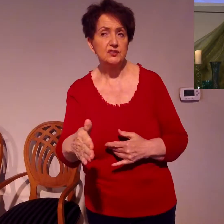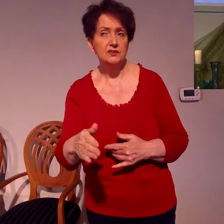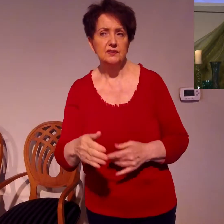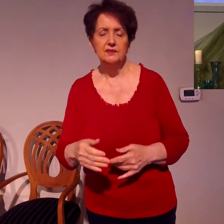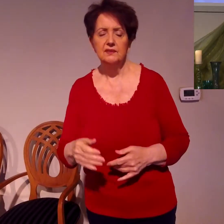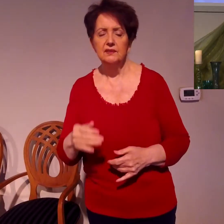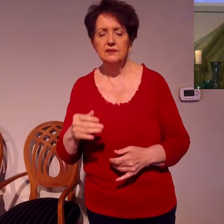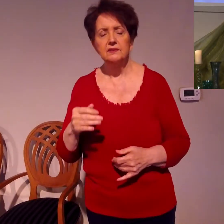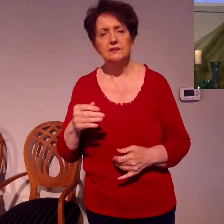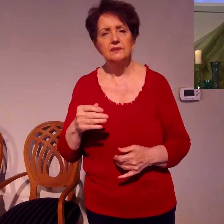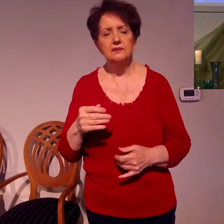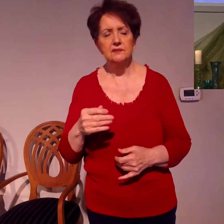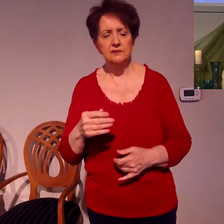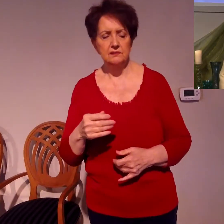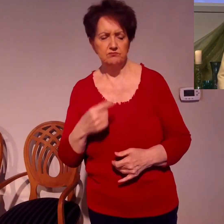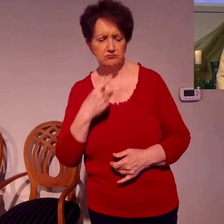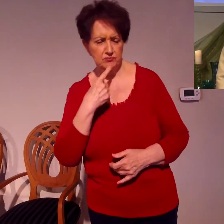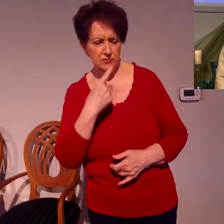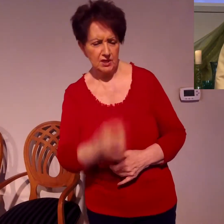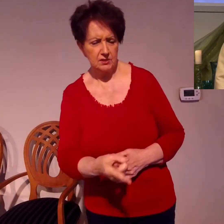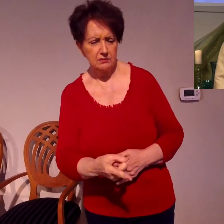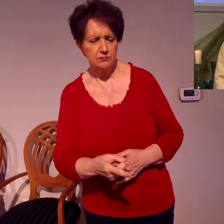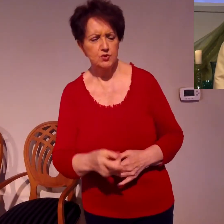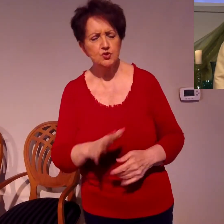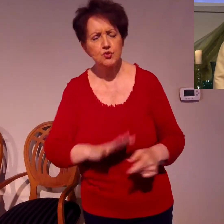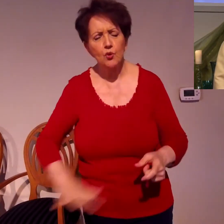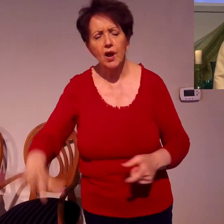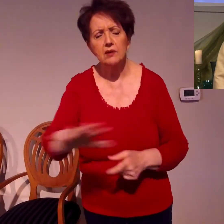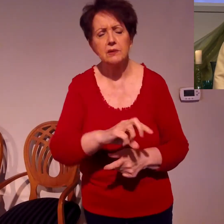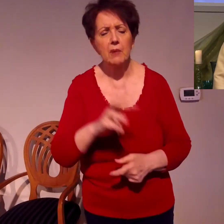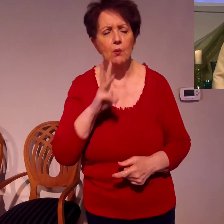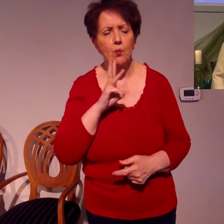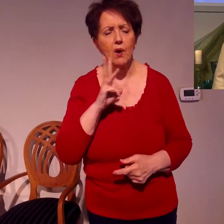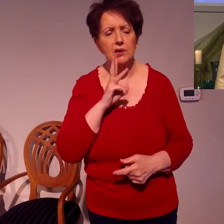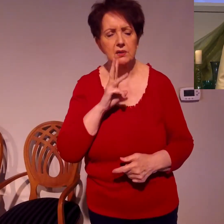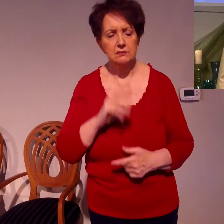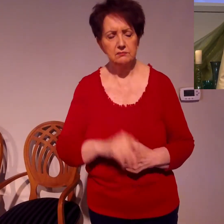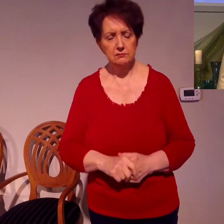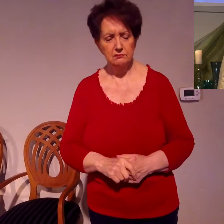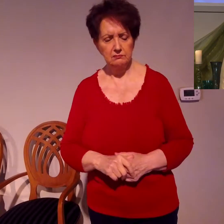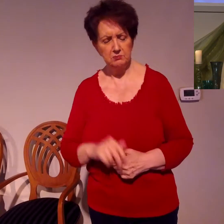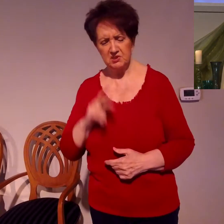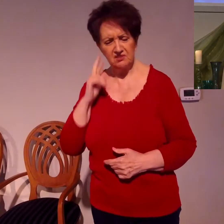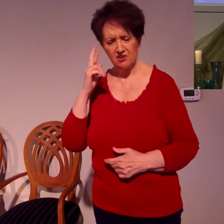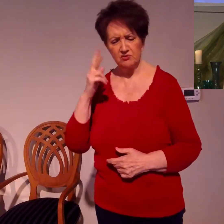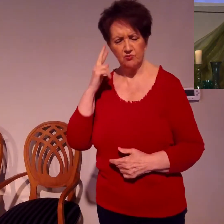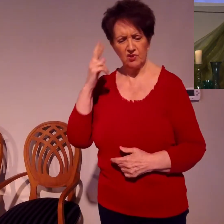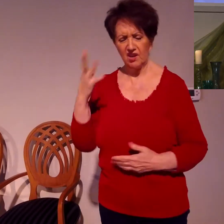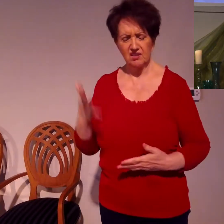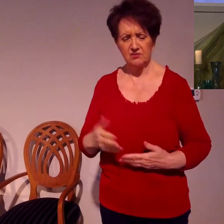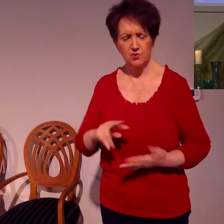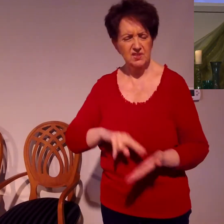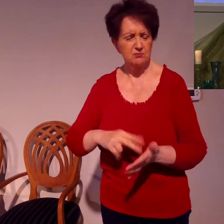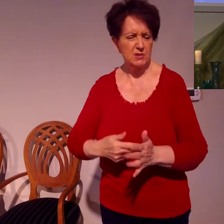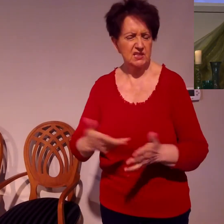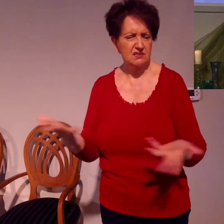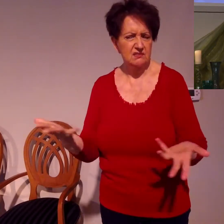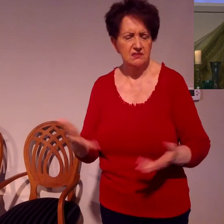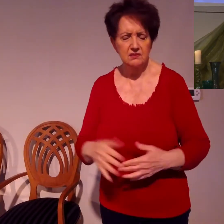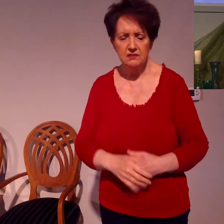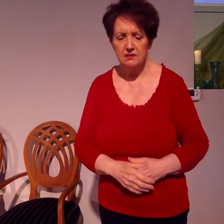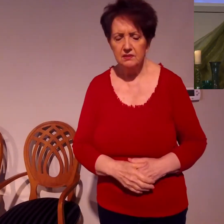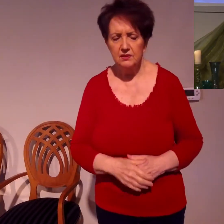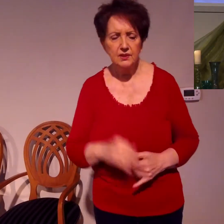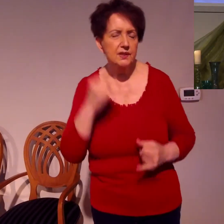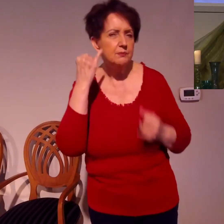a fish being told that he or she is surrounded by water, but not quite realizing what this means. We can